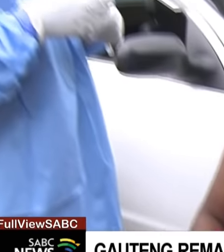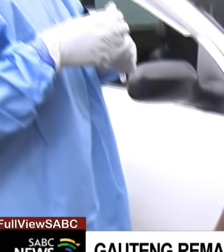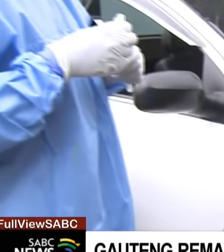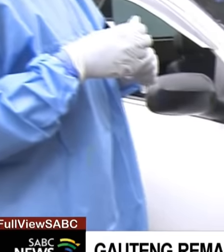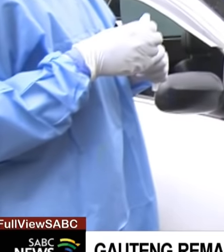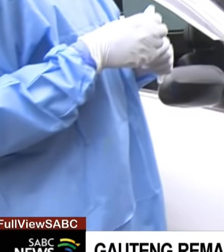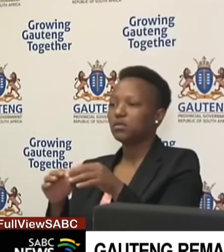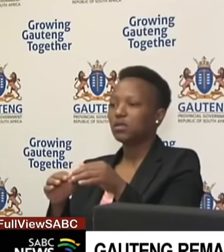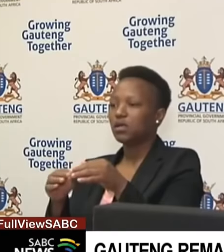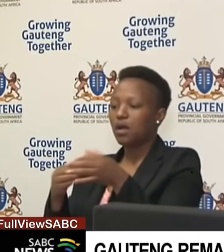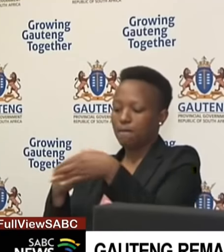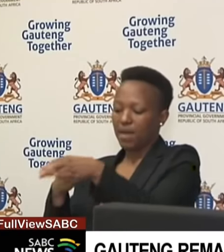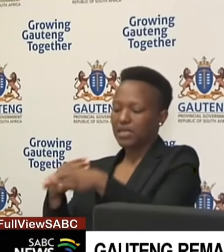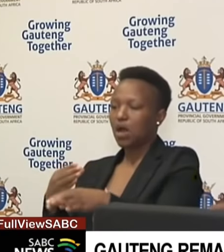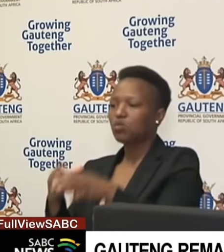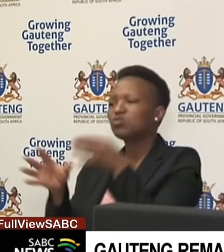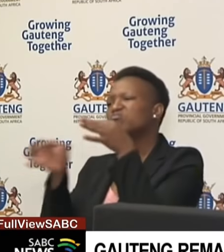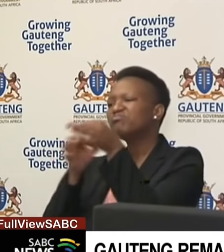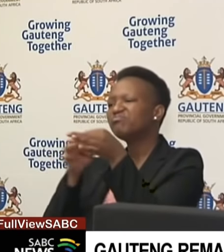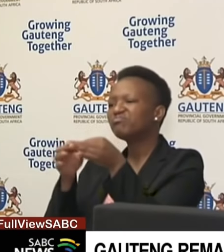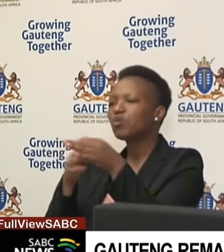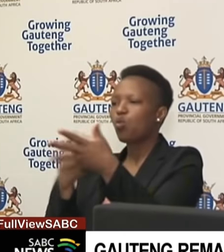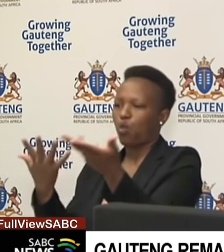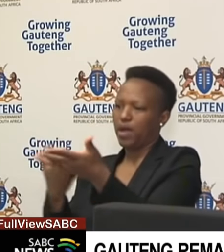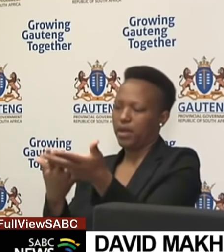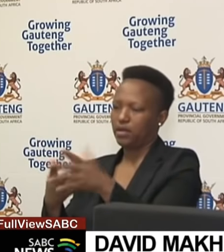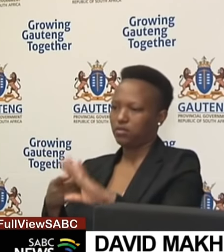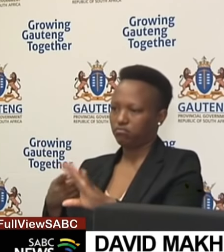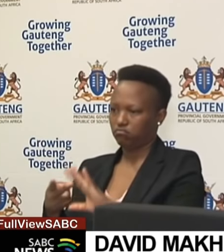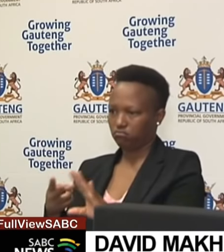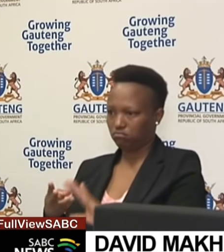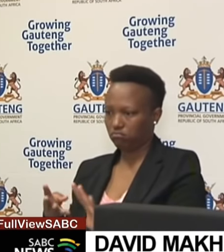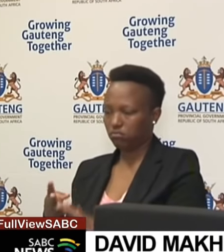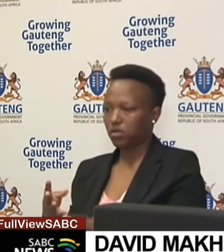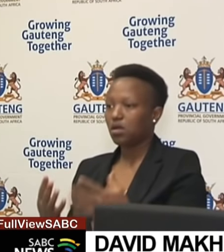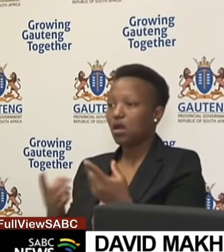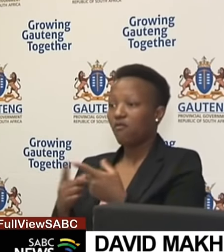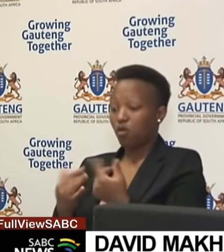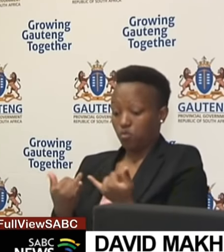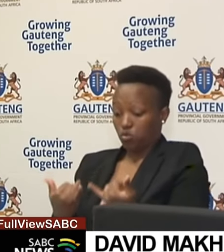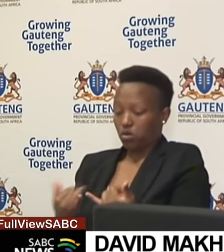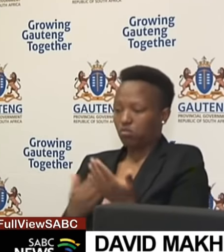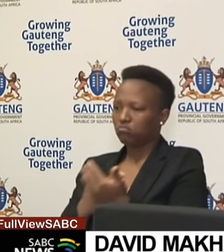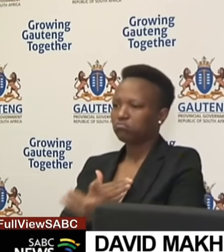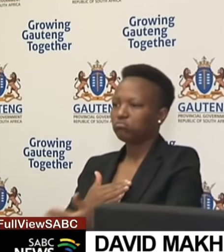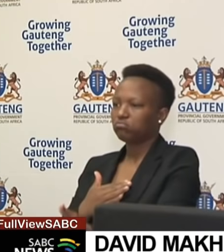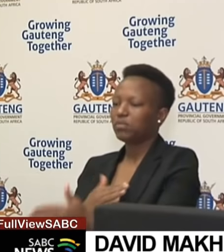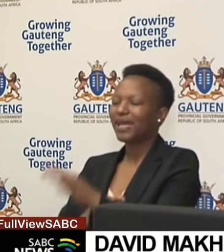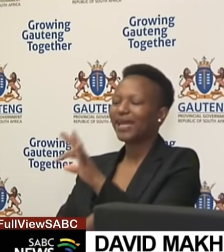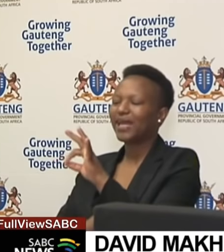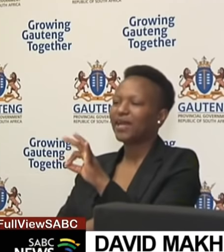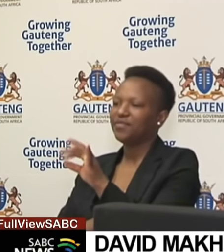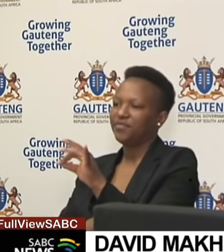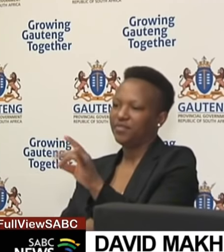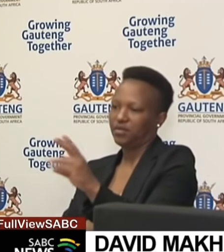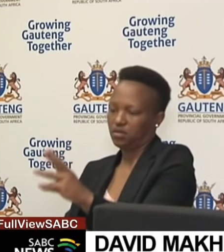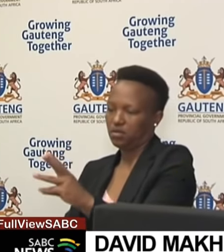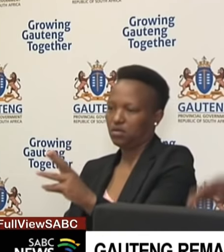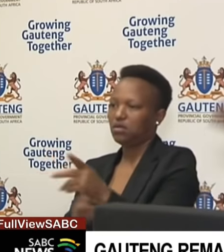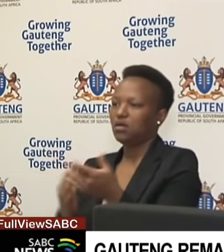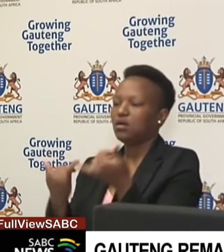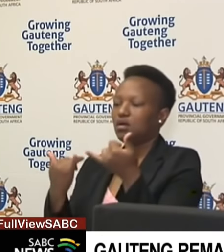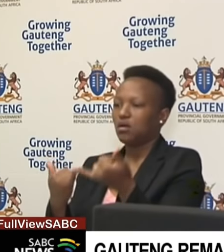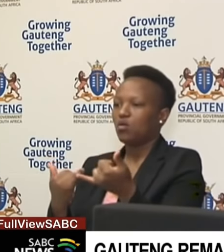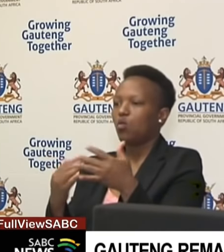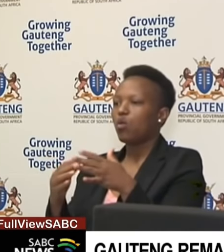with the regulations. From now on, we will, on a day-to-day basis, give the breakdown of